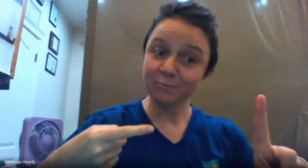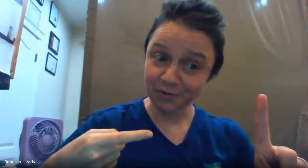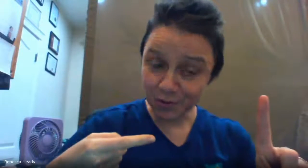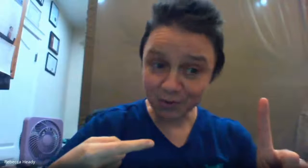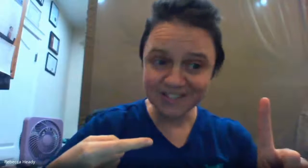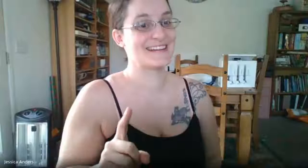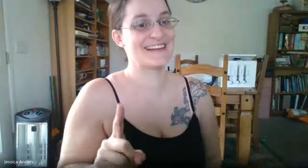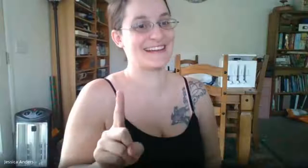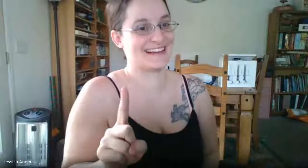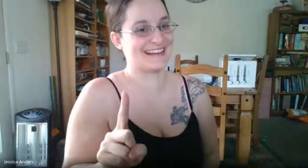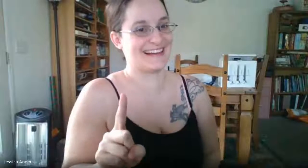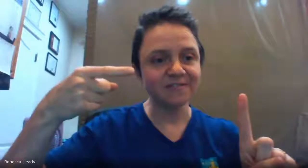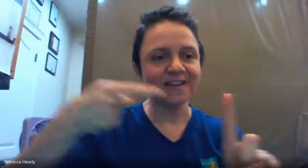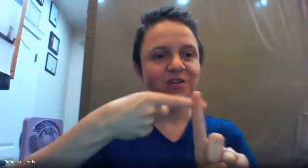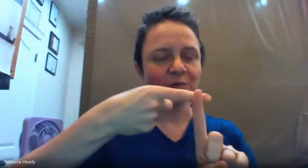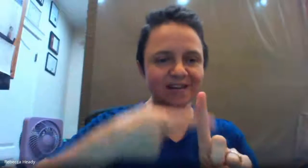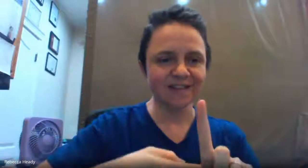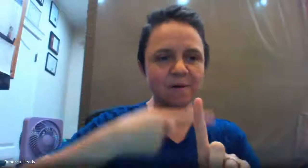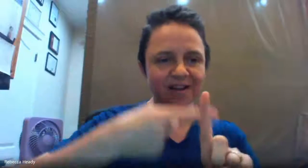the opposite. You take your left hand and you run it down the back of your right finger.